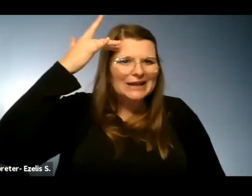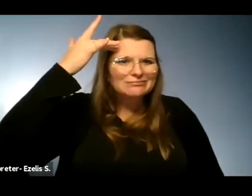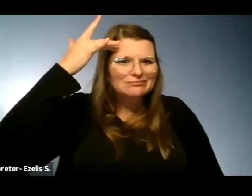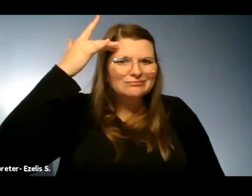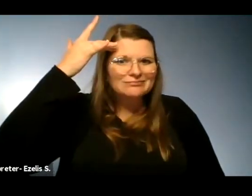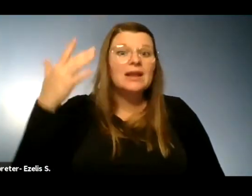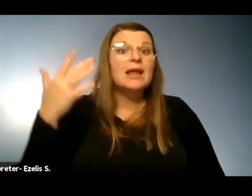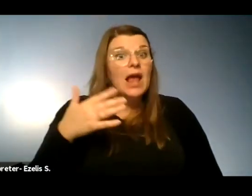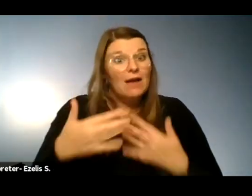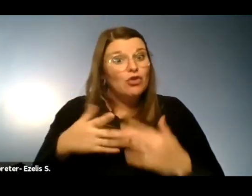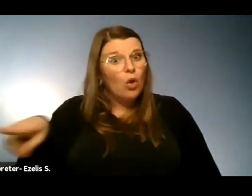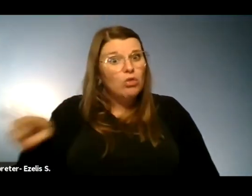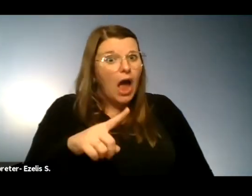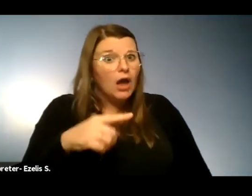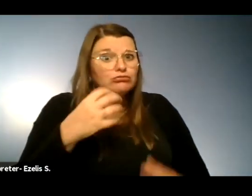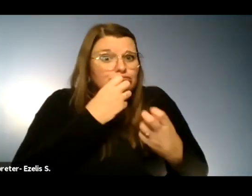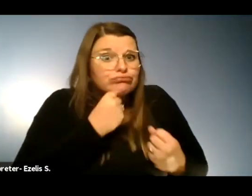even though they mean well.